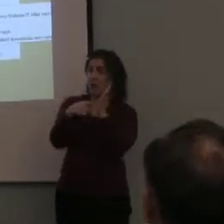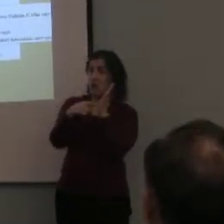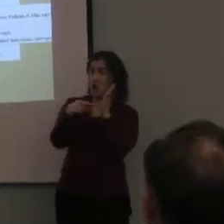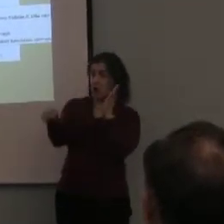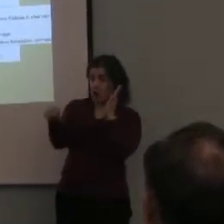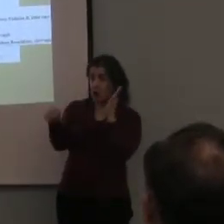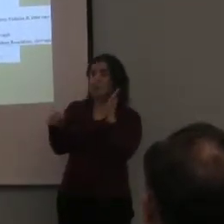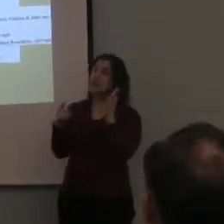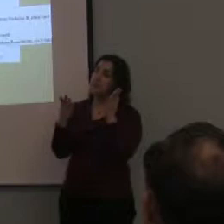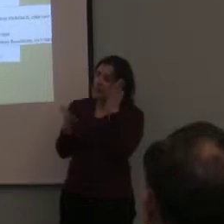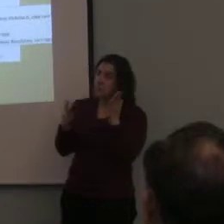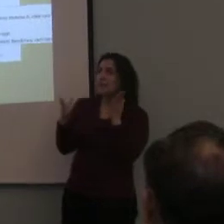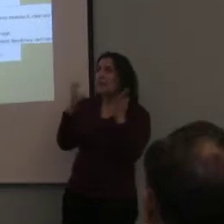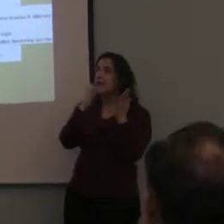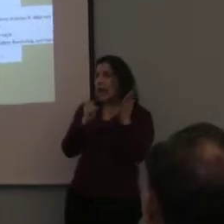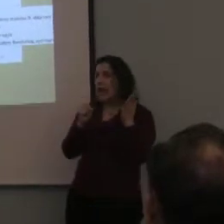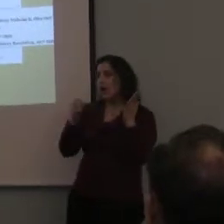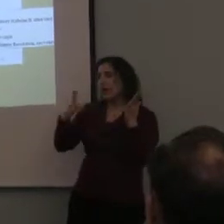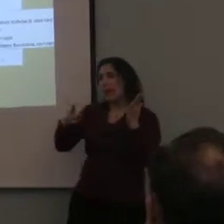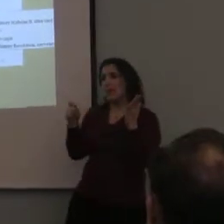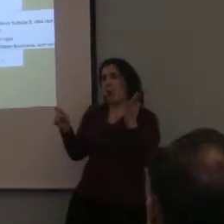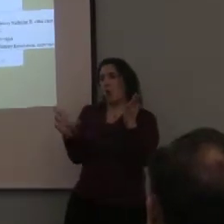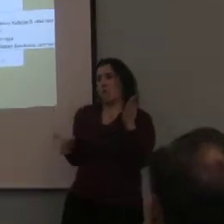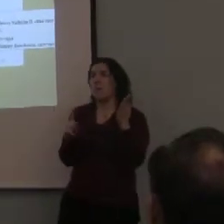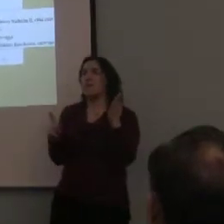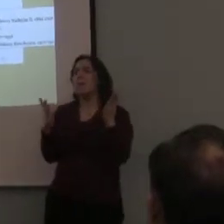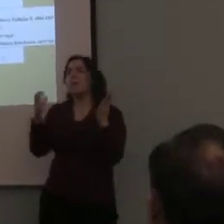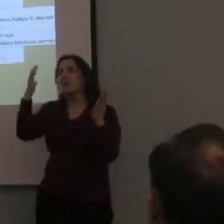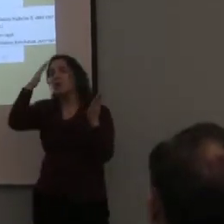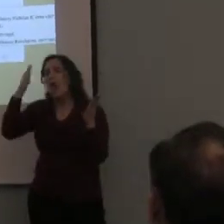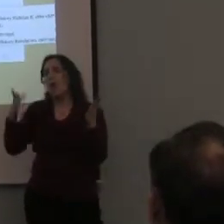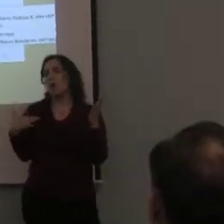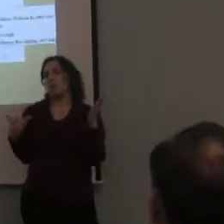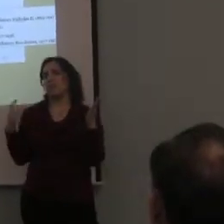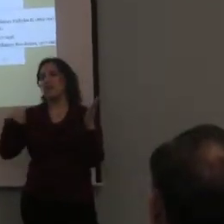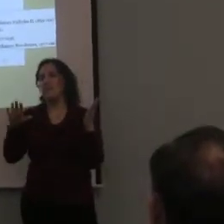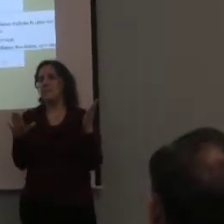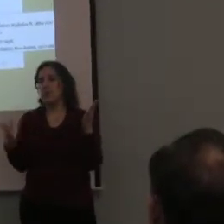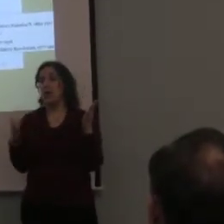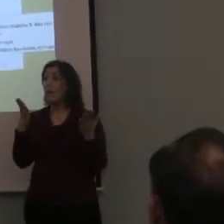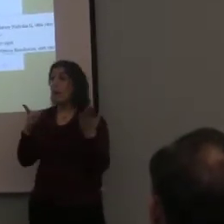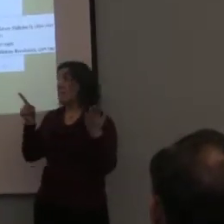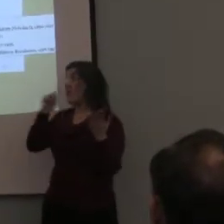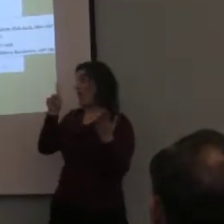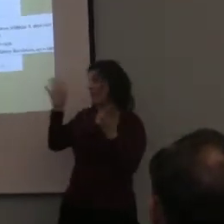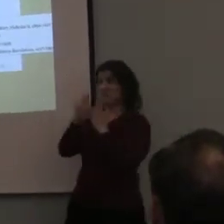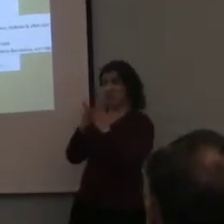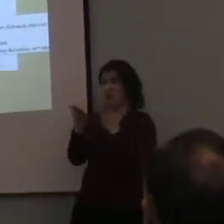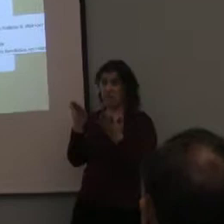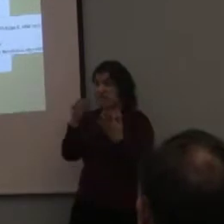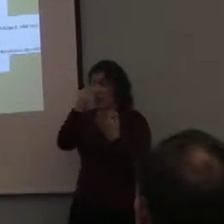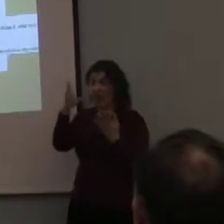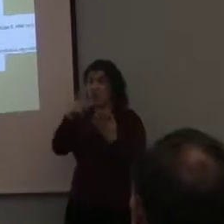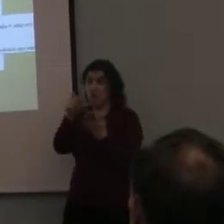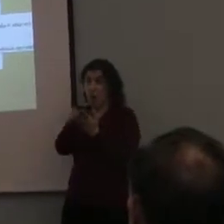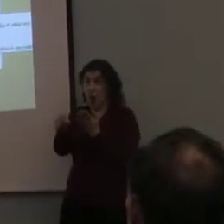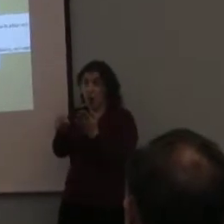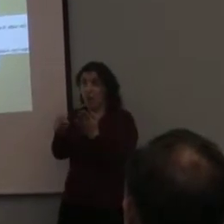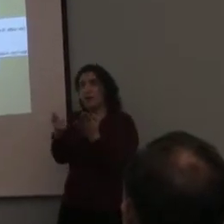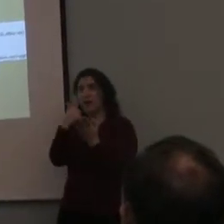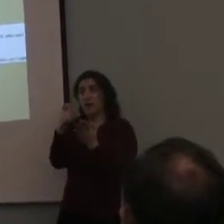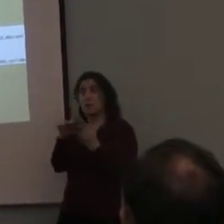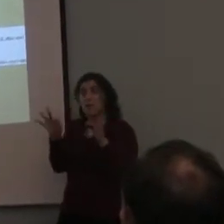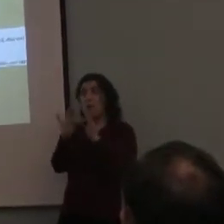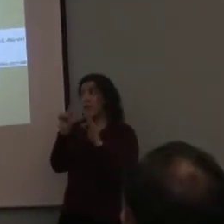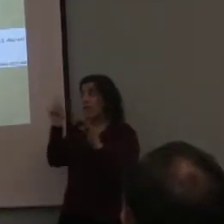care about the name of the author, but for this book, probably not, because what really matters is the